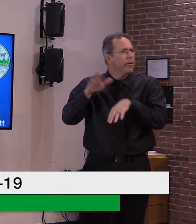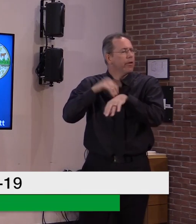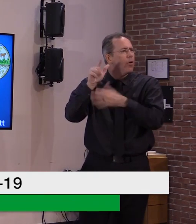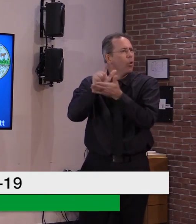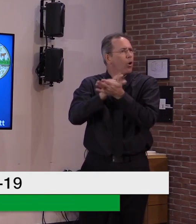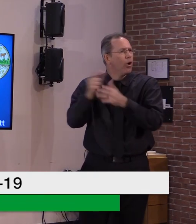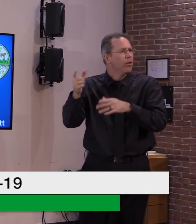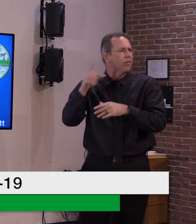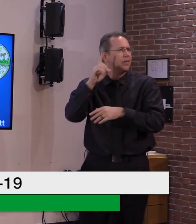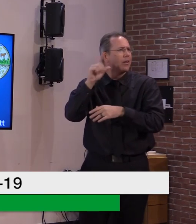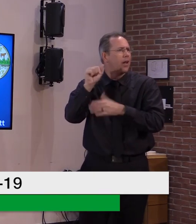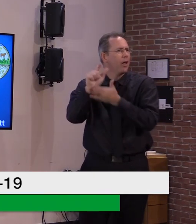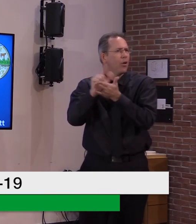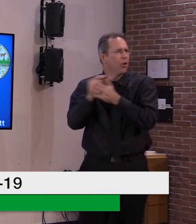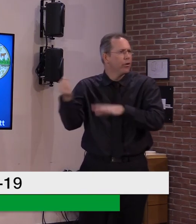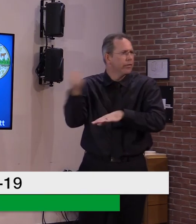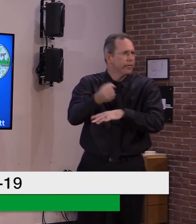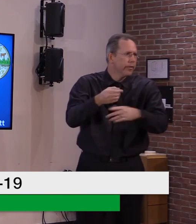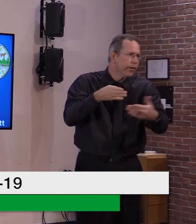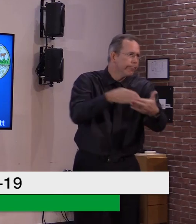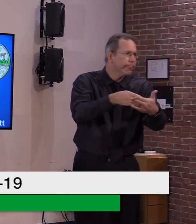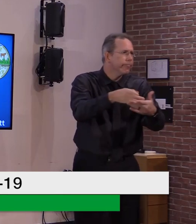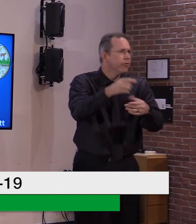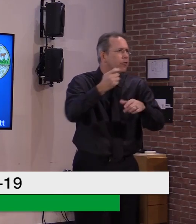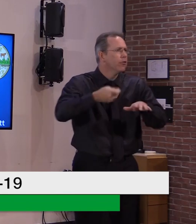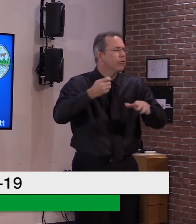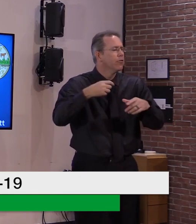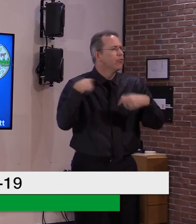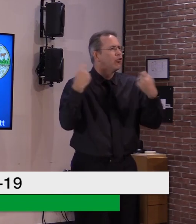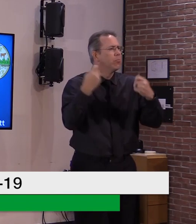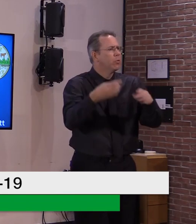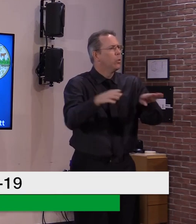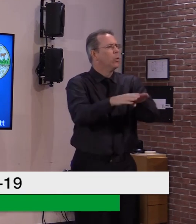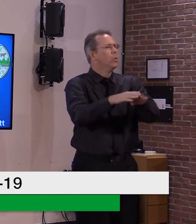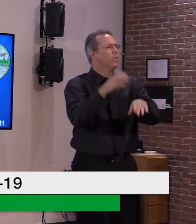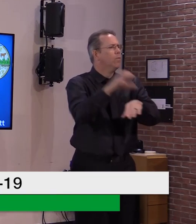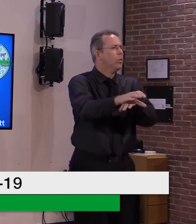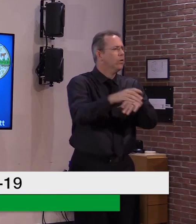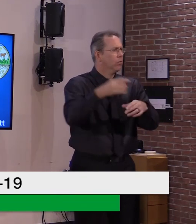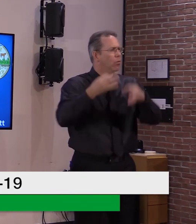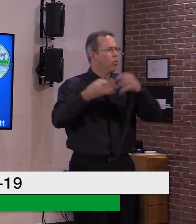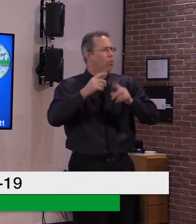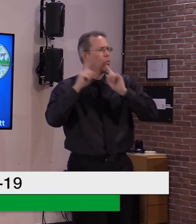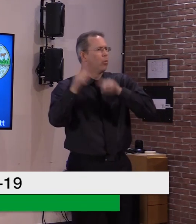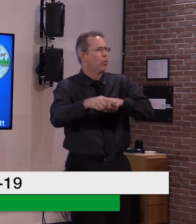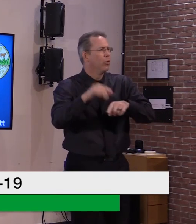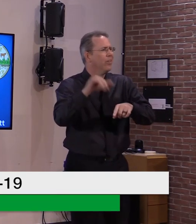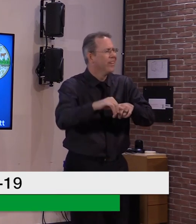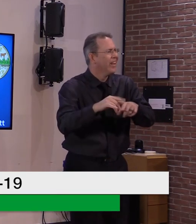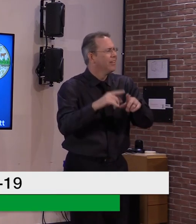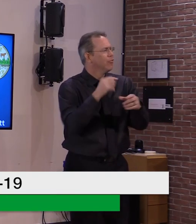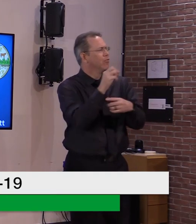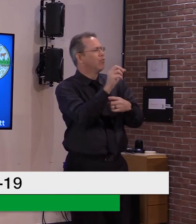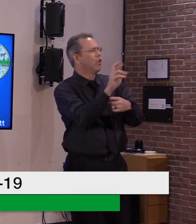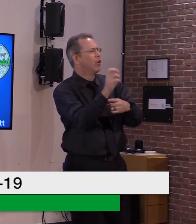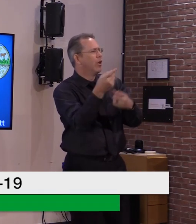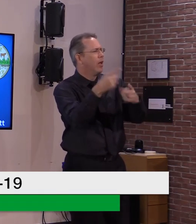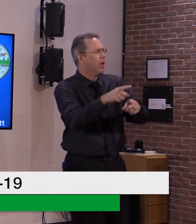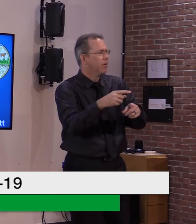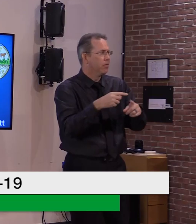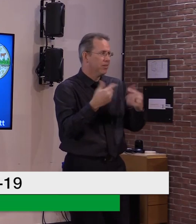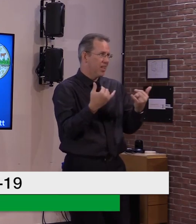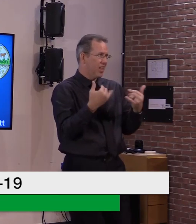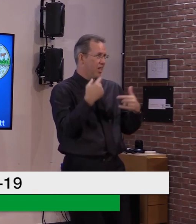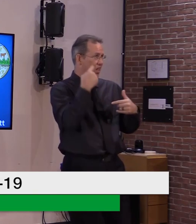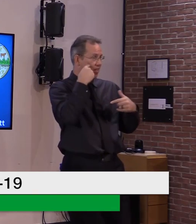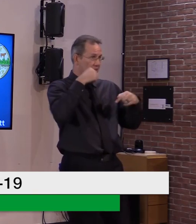ignore the executive order but so the powers are immense but again i've chosen to use this